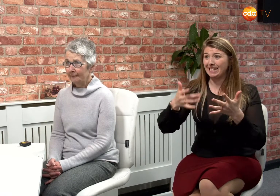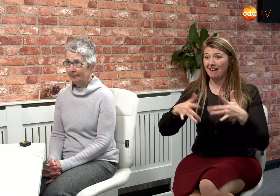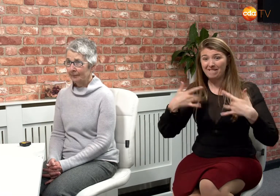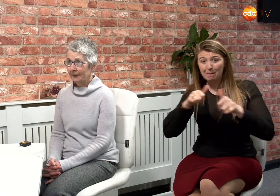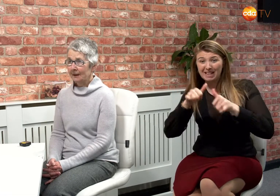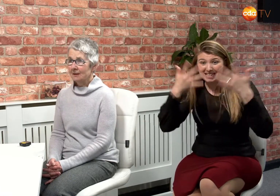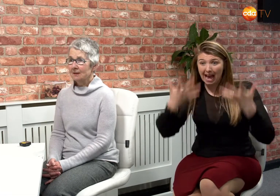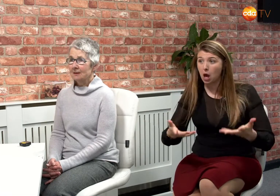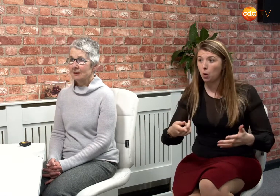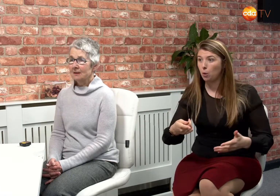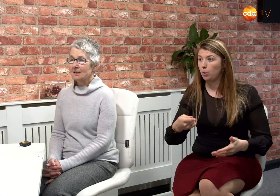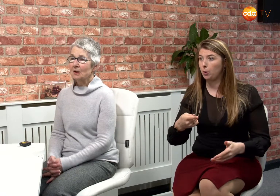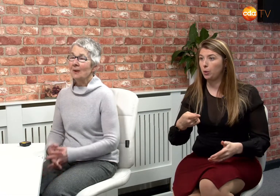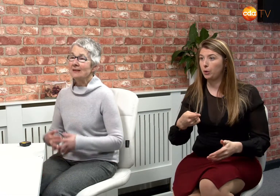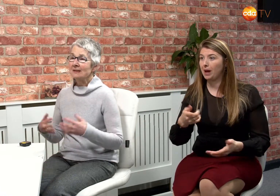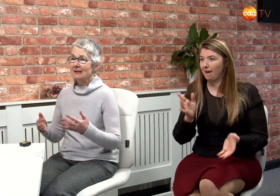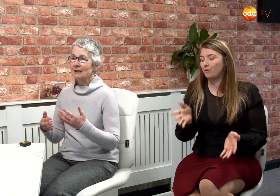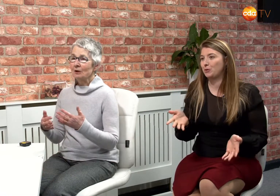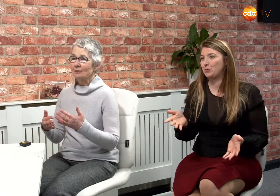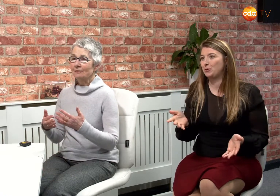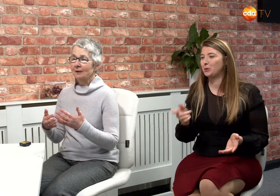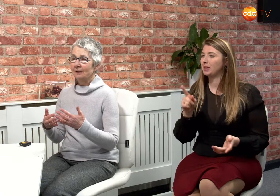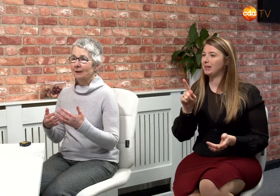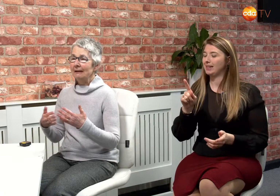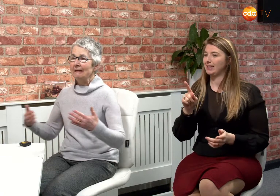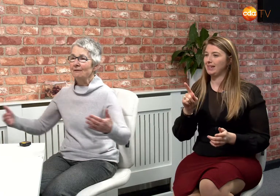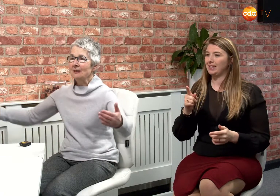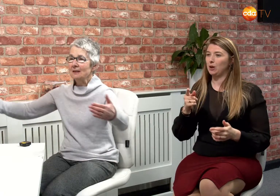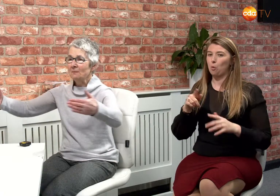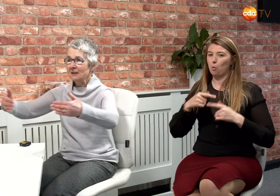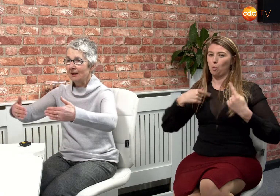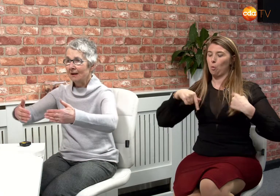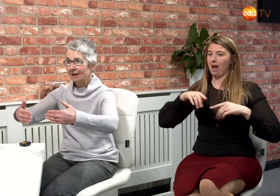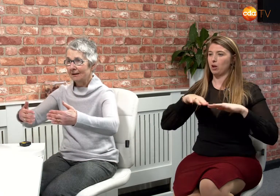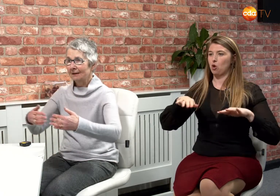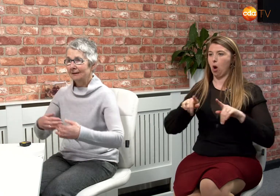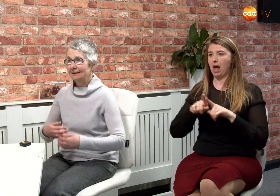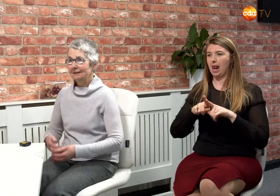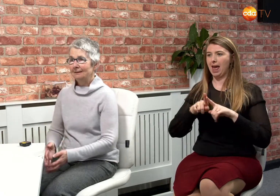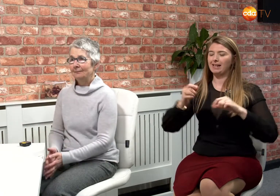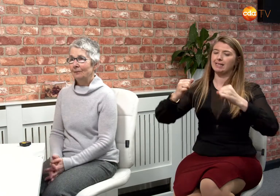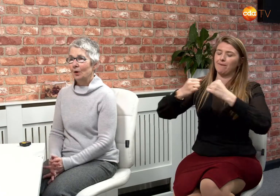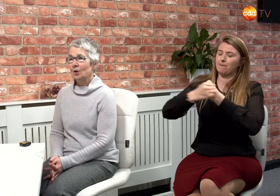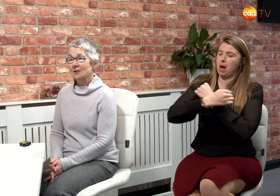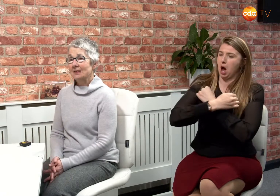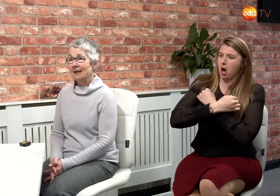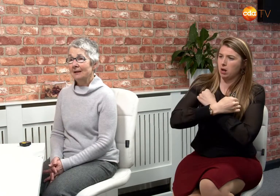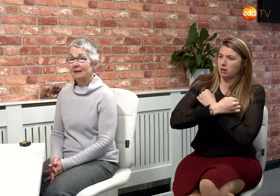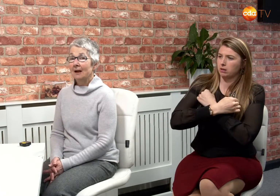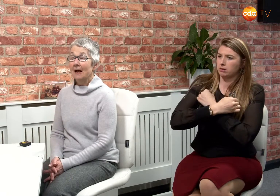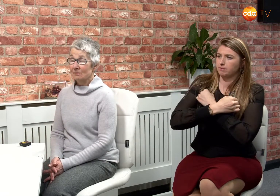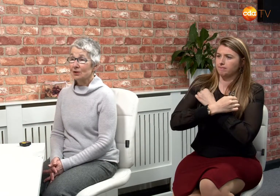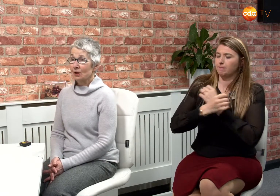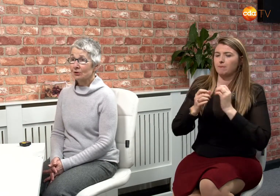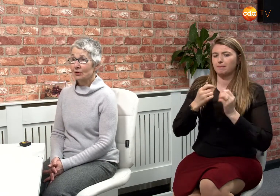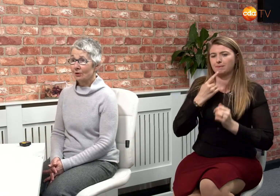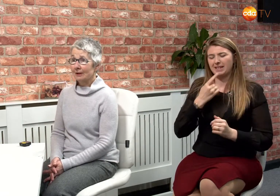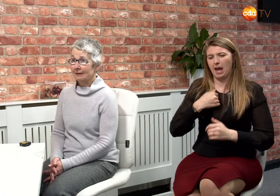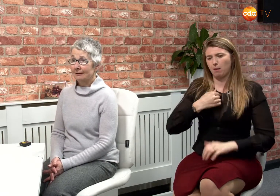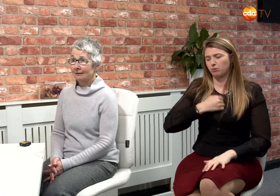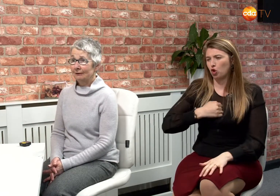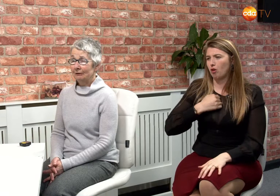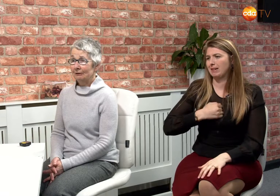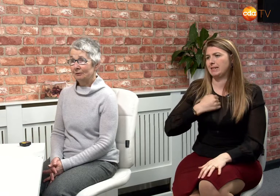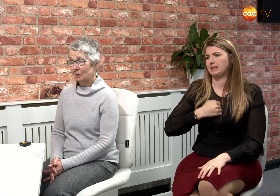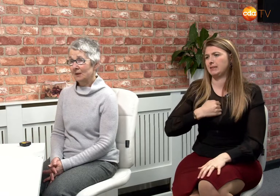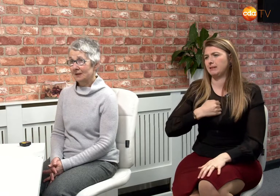now. So instead of giving somebody a hug or saying, I'm so